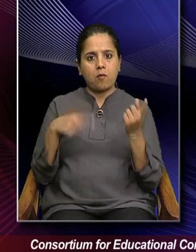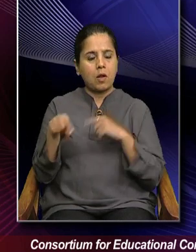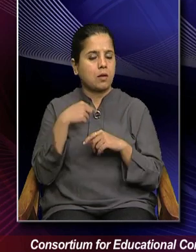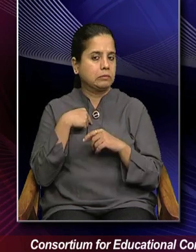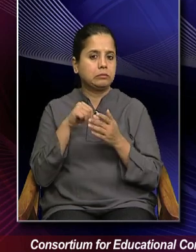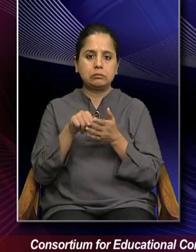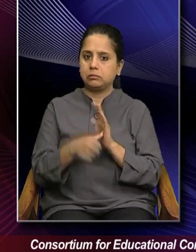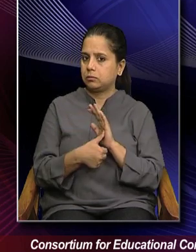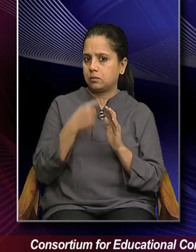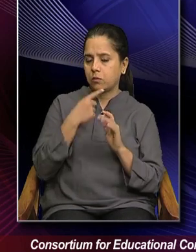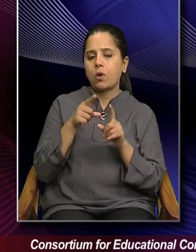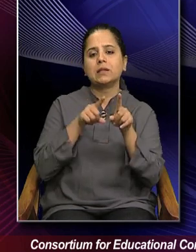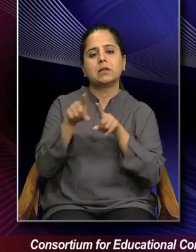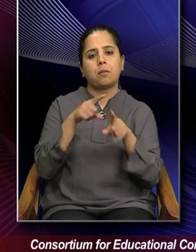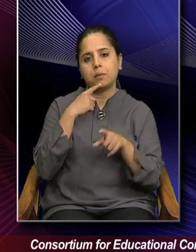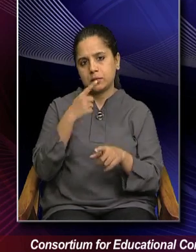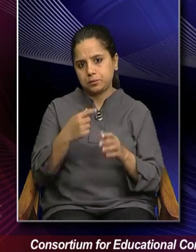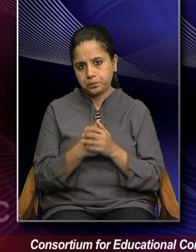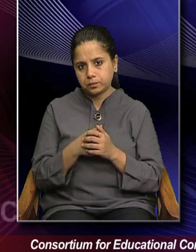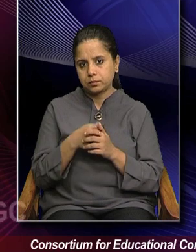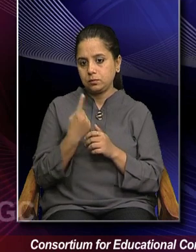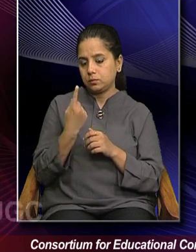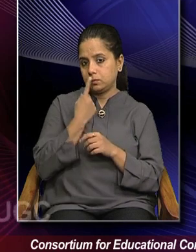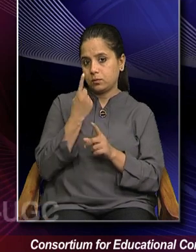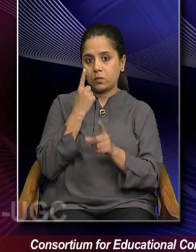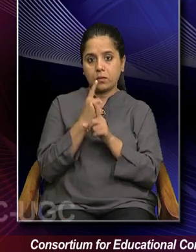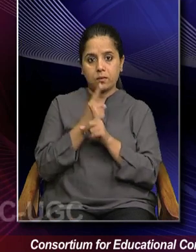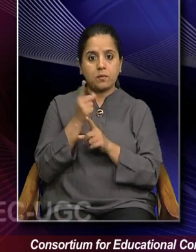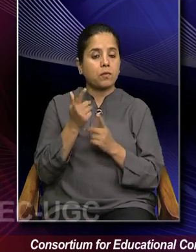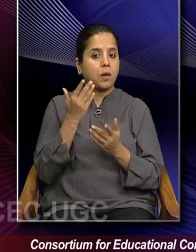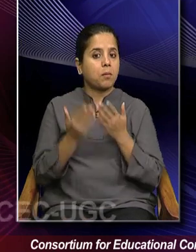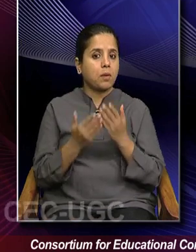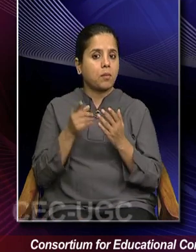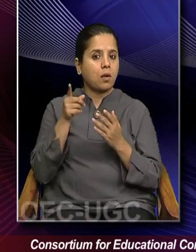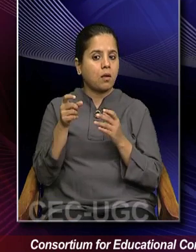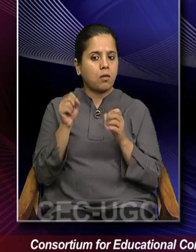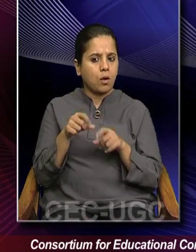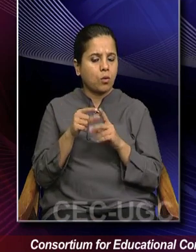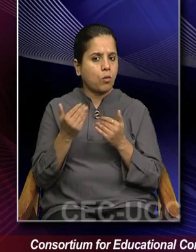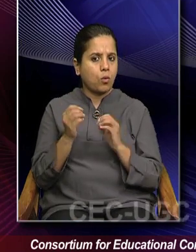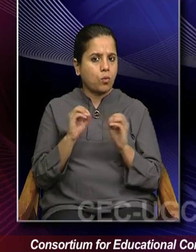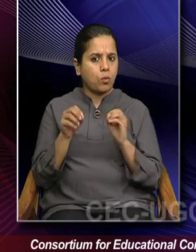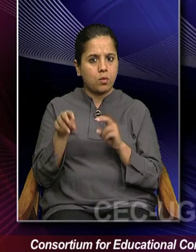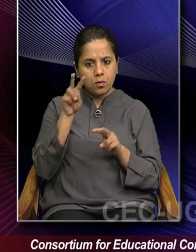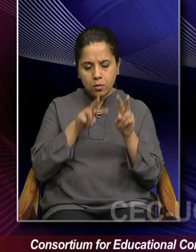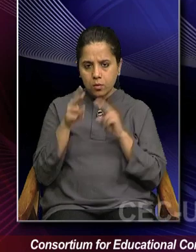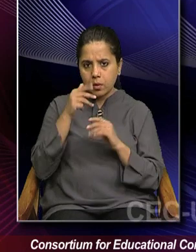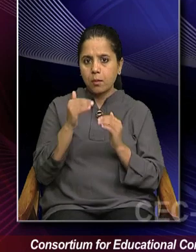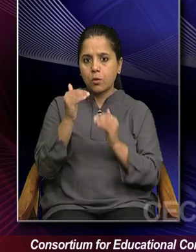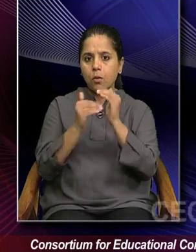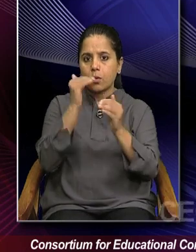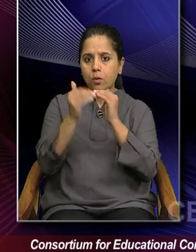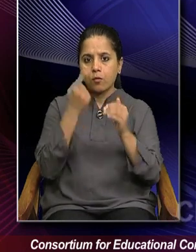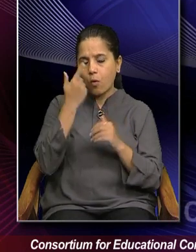extent. For example, a single teacher may not have the capacity to monitor the progress